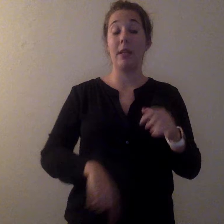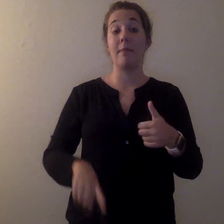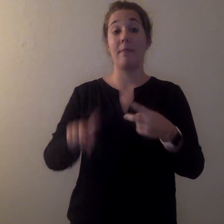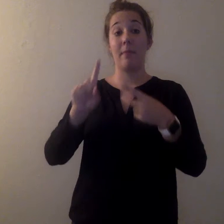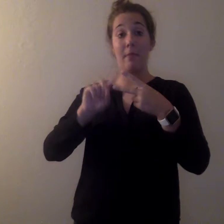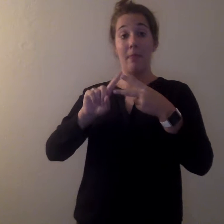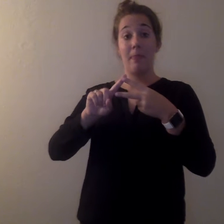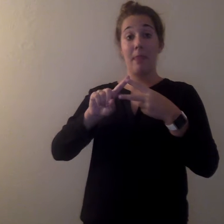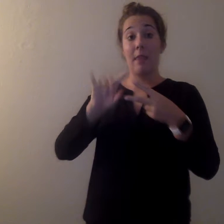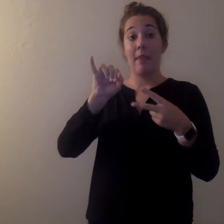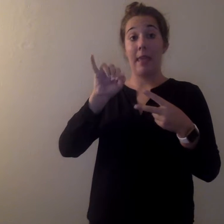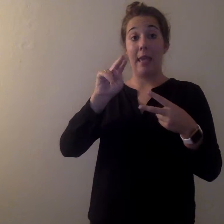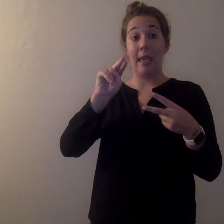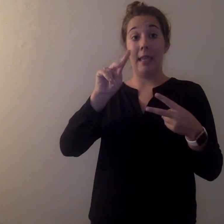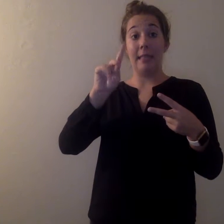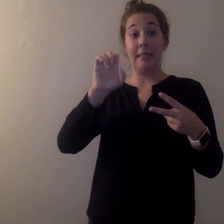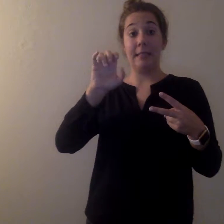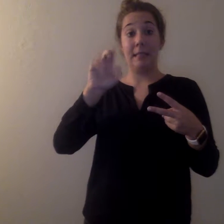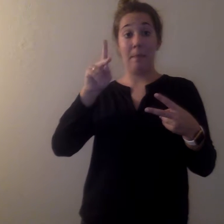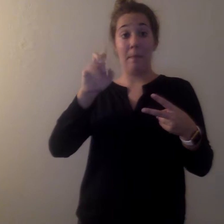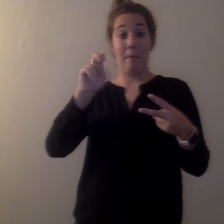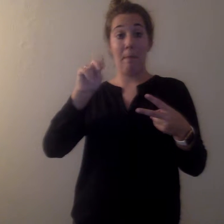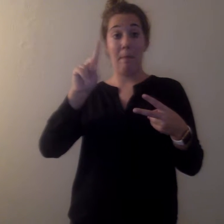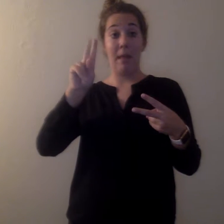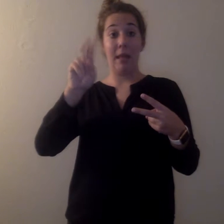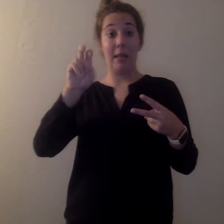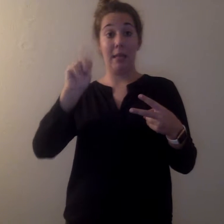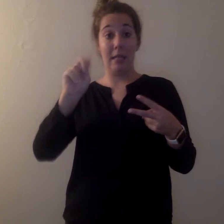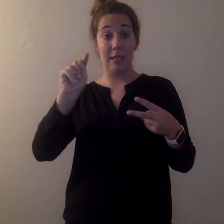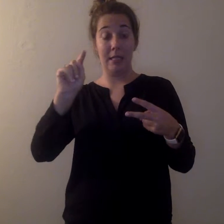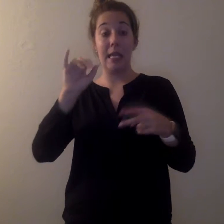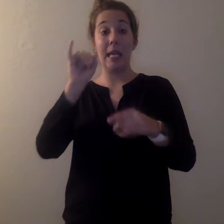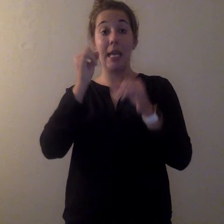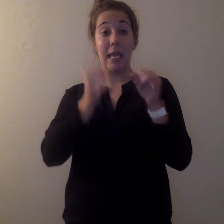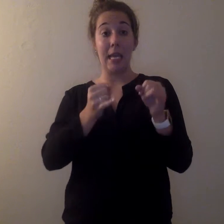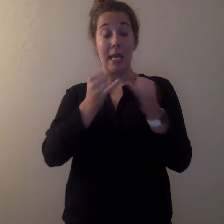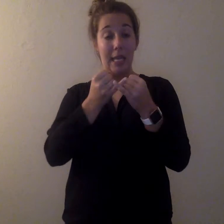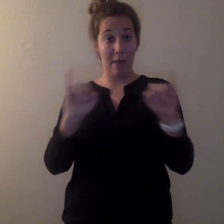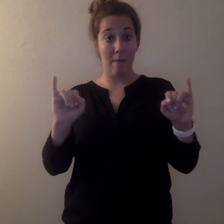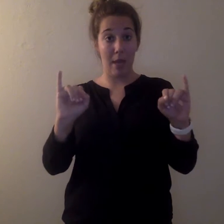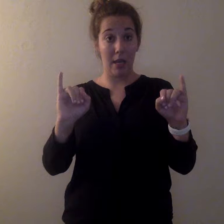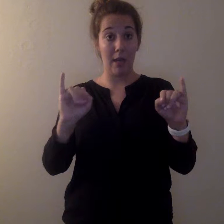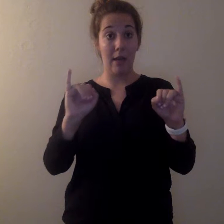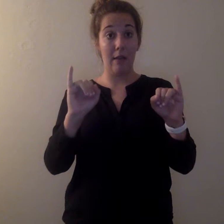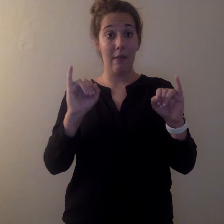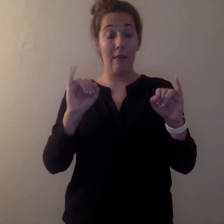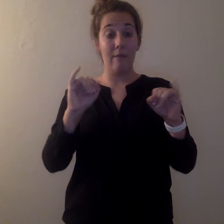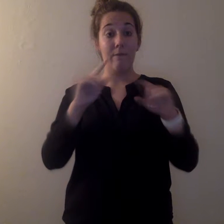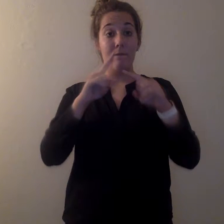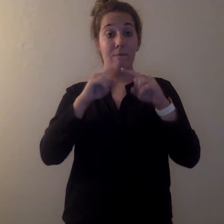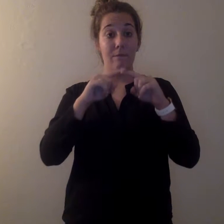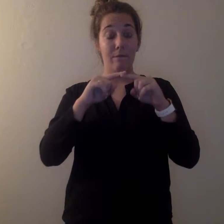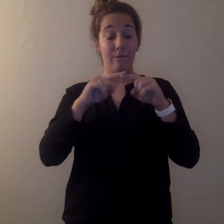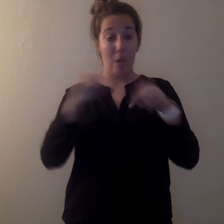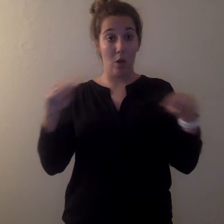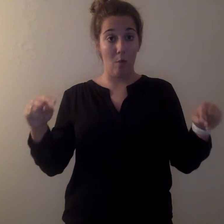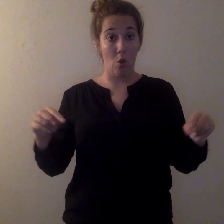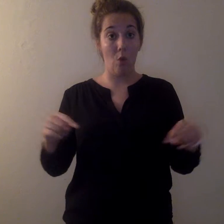whatever you are testing. This is a very, very important piece of an experiment. You want to only have one independent